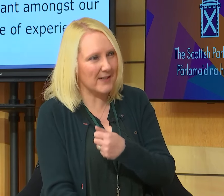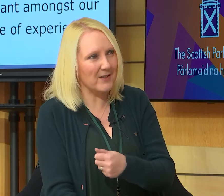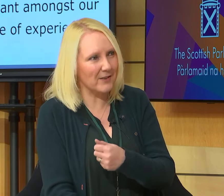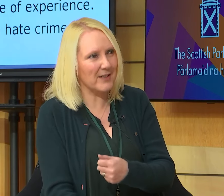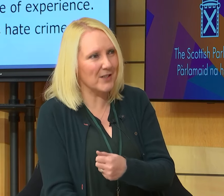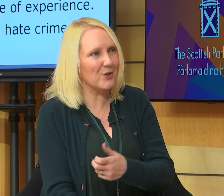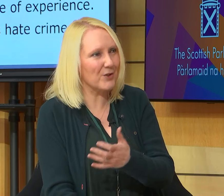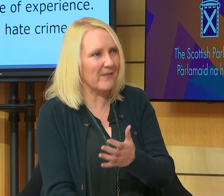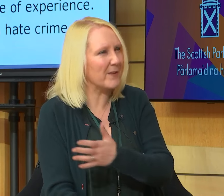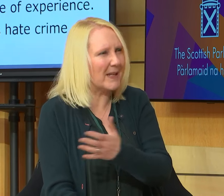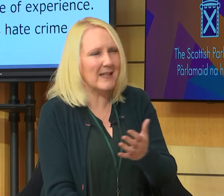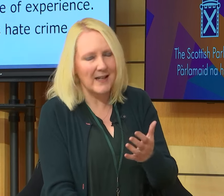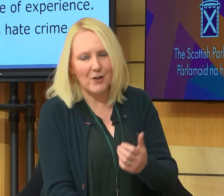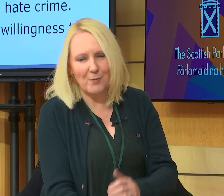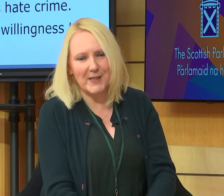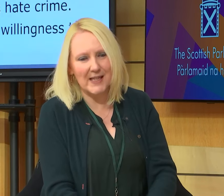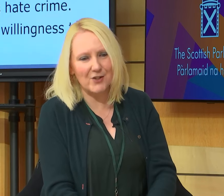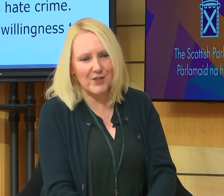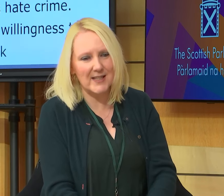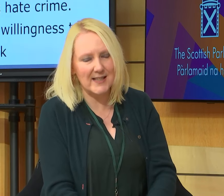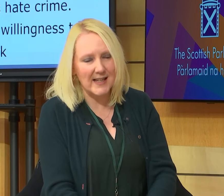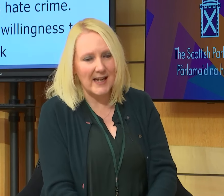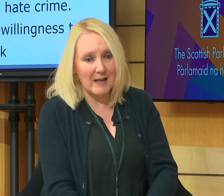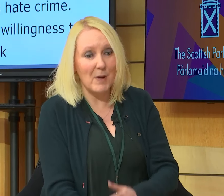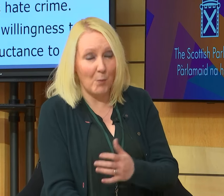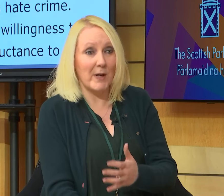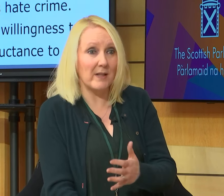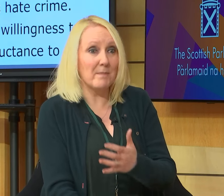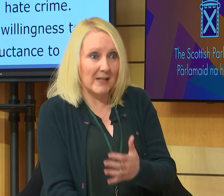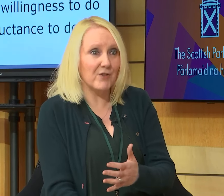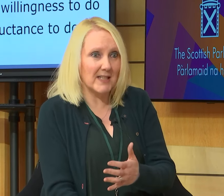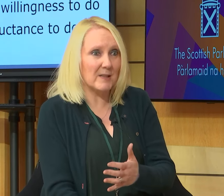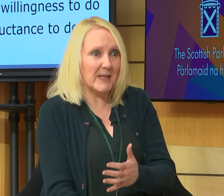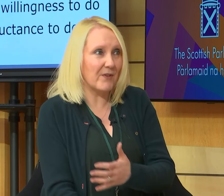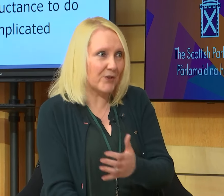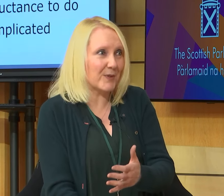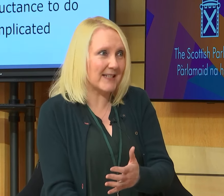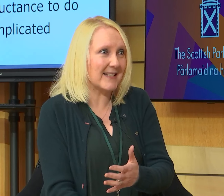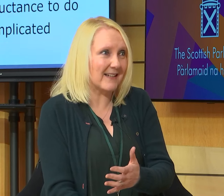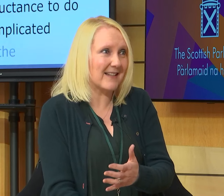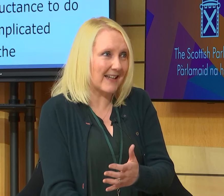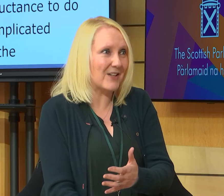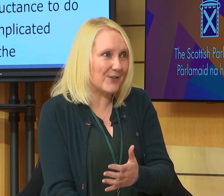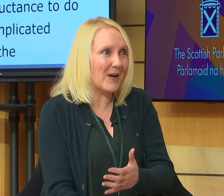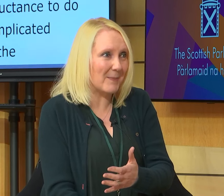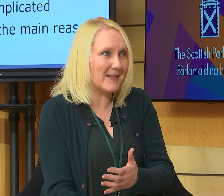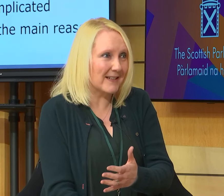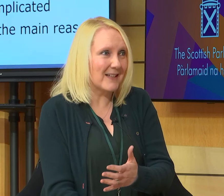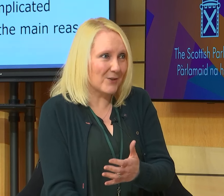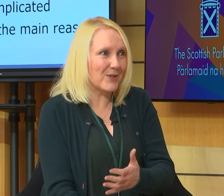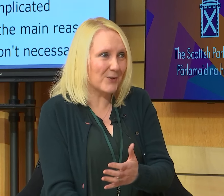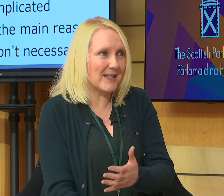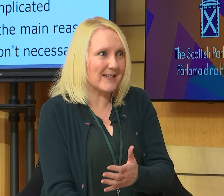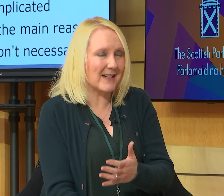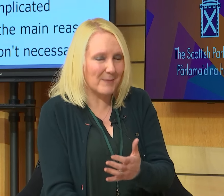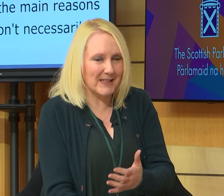that. There is a reluctance to do that for many complicated reasons. One of the main reasons being that they don't necessarily think anything will happen. You